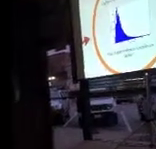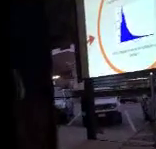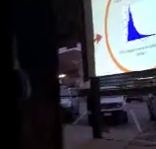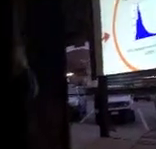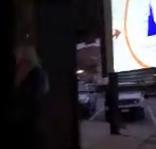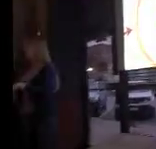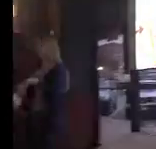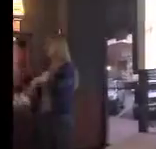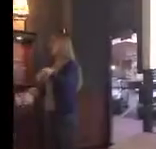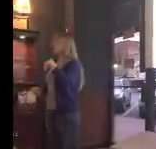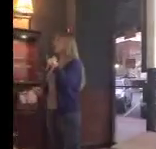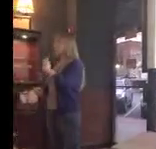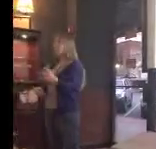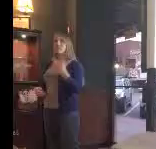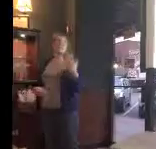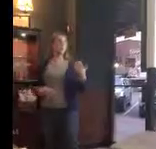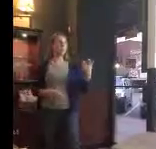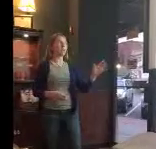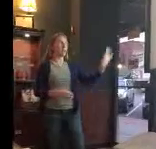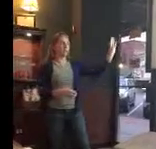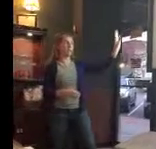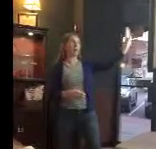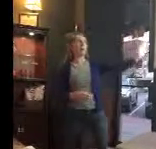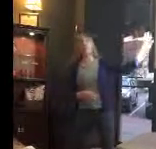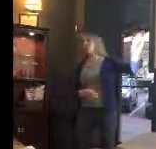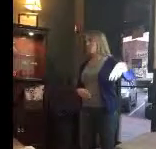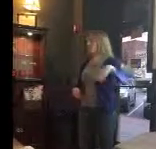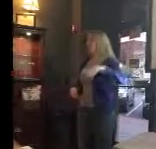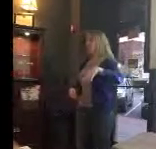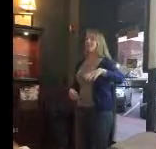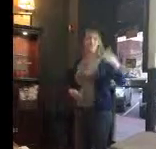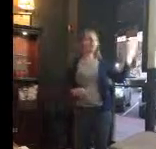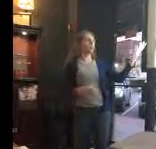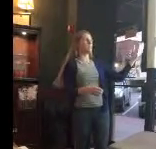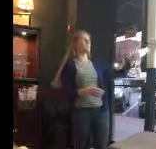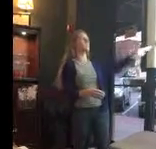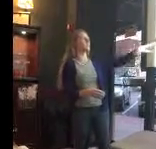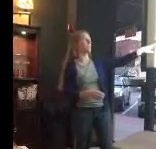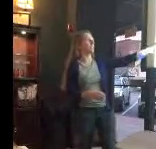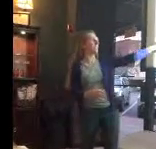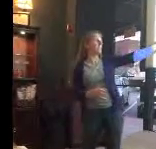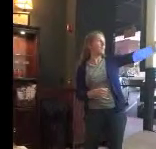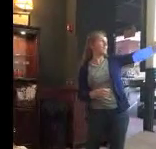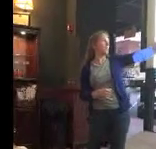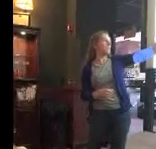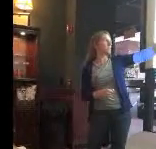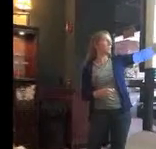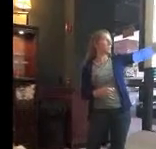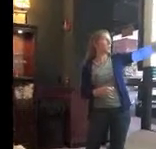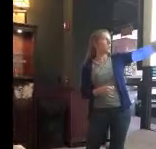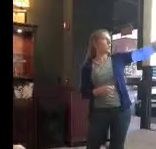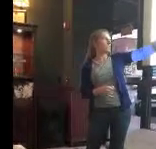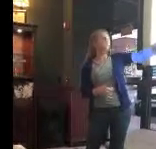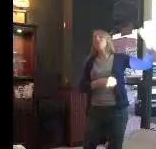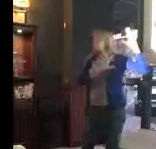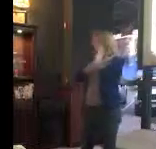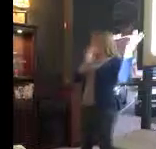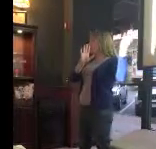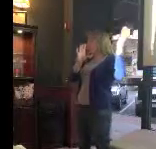these measurements, the presence of the bacteria will follow a distribution like this. So what this means essentially is, it's called a log normal